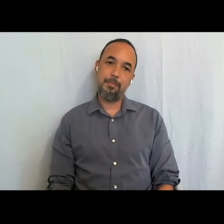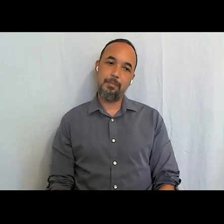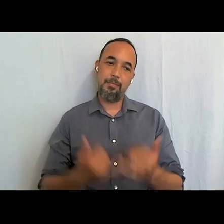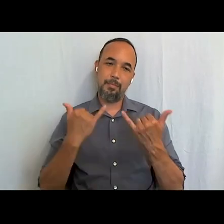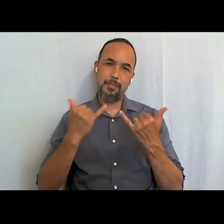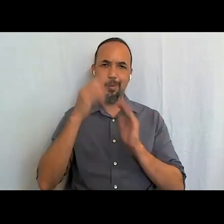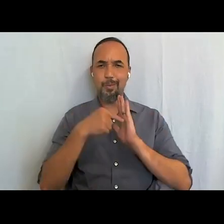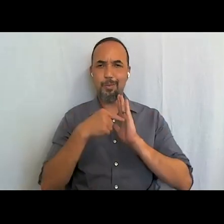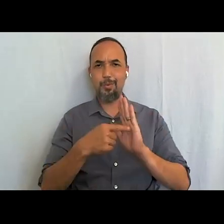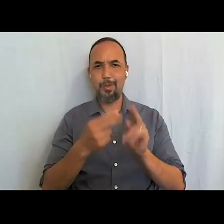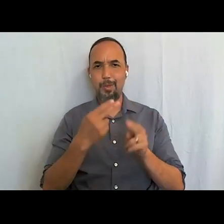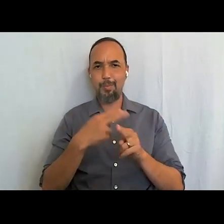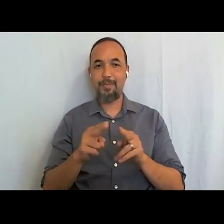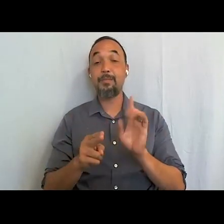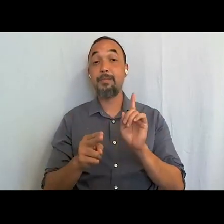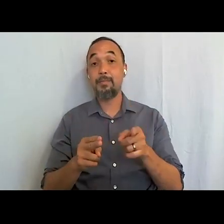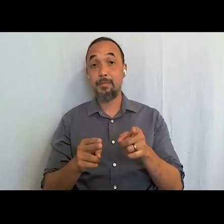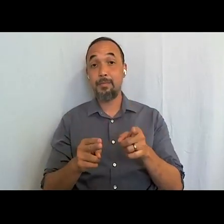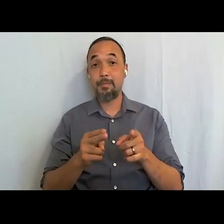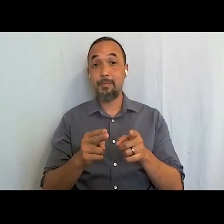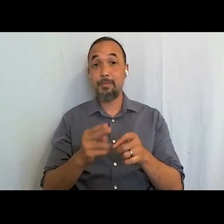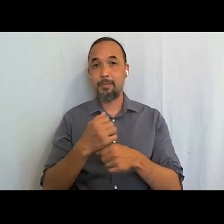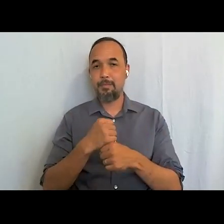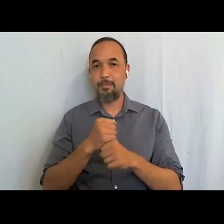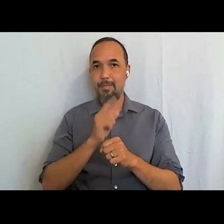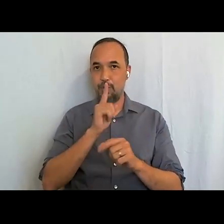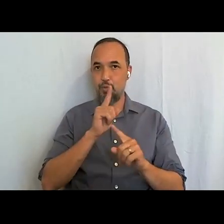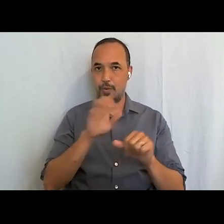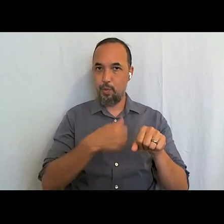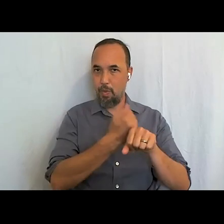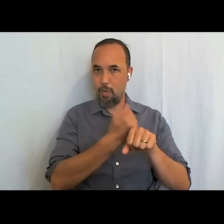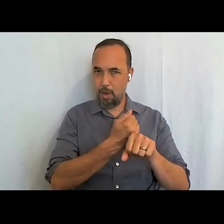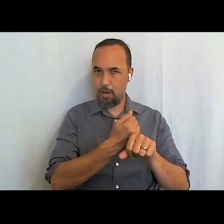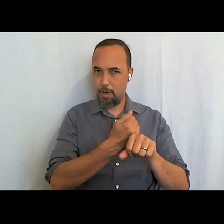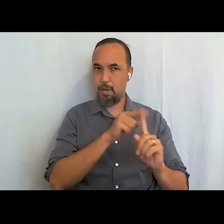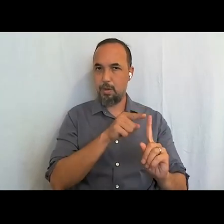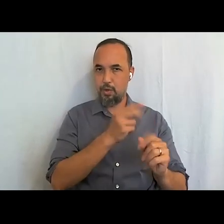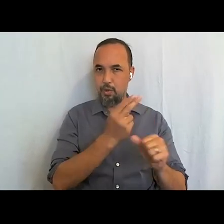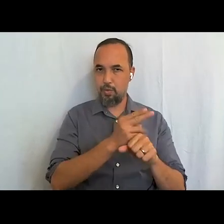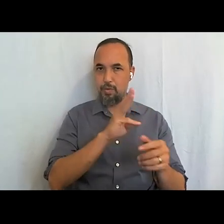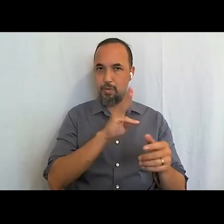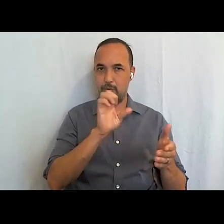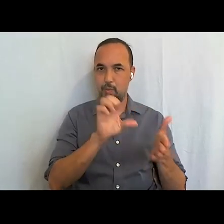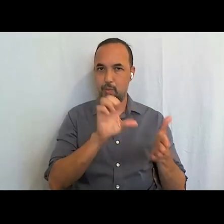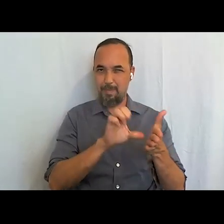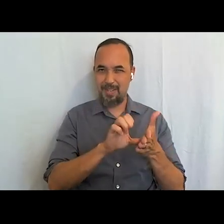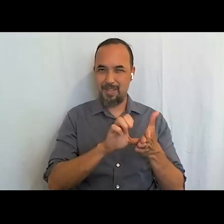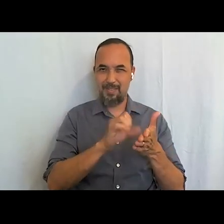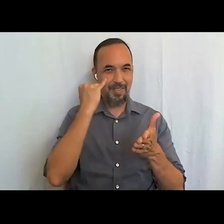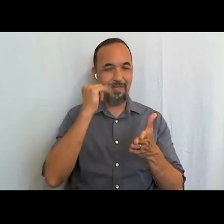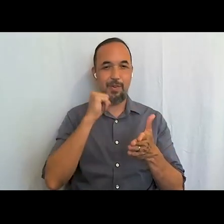Also, you wanna make sure to lock through the website, just in case. If you're feeling like it's locking and unlocking, just go to the website.